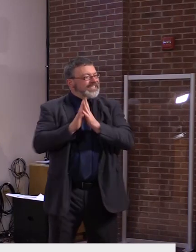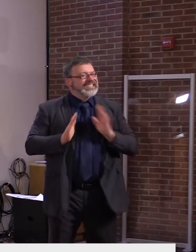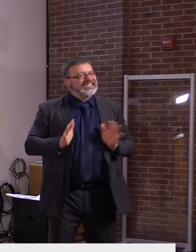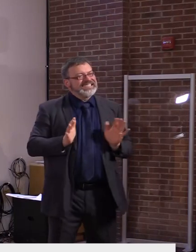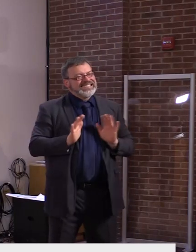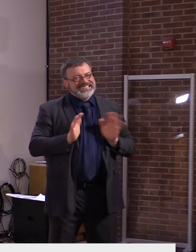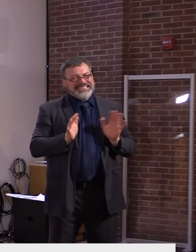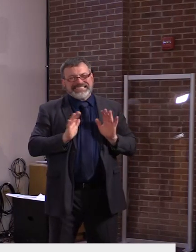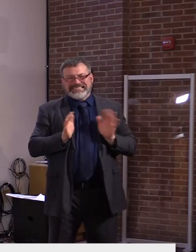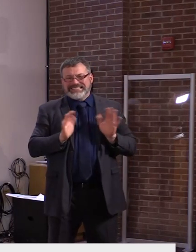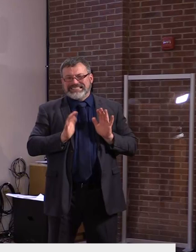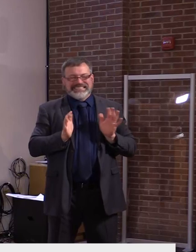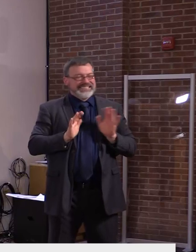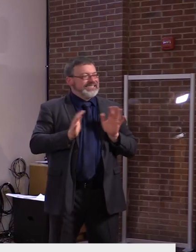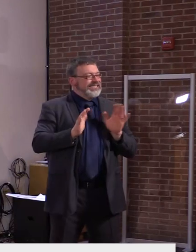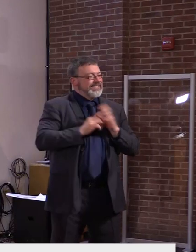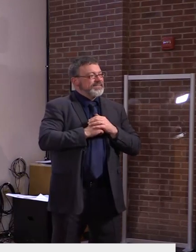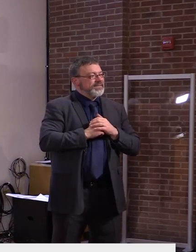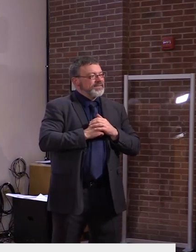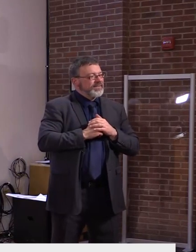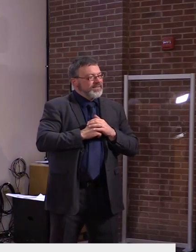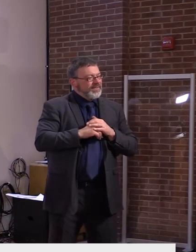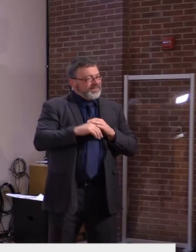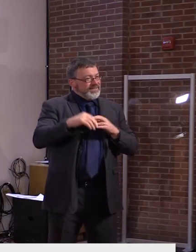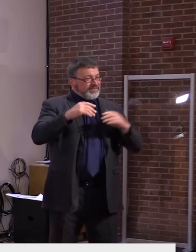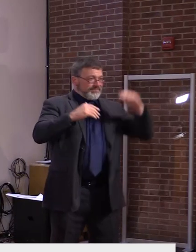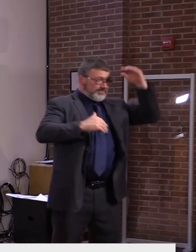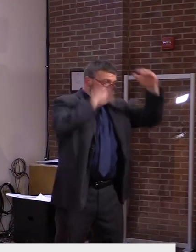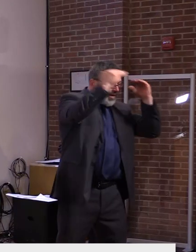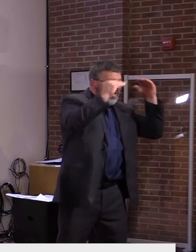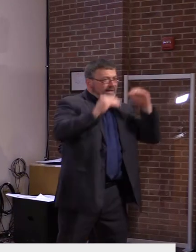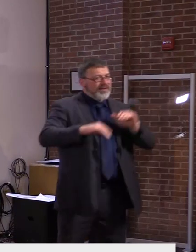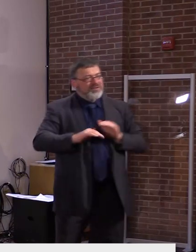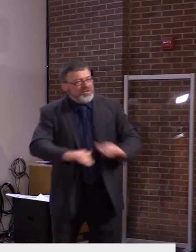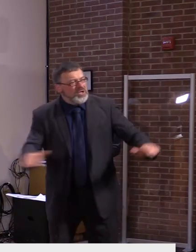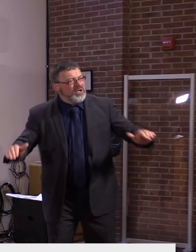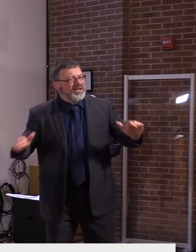and spreading the virus in these riskier situations.